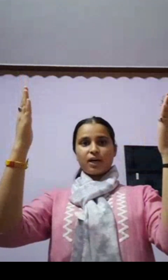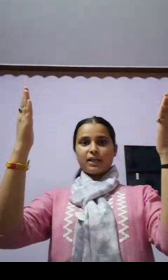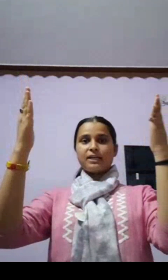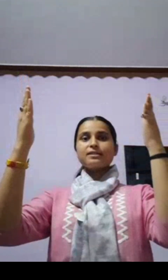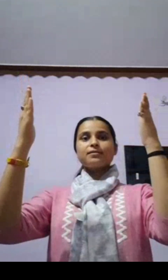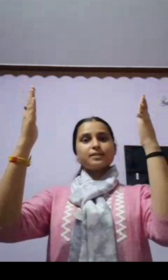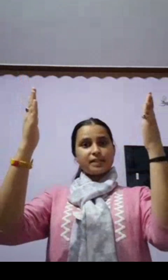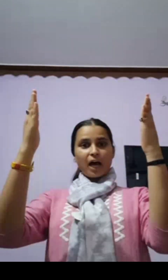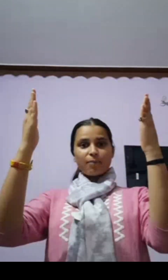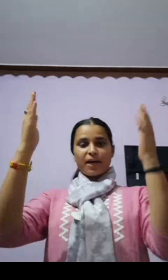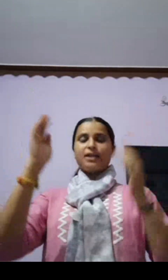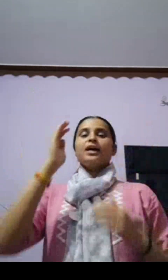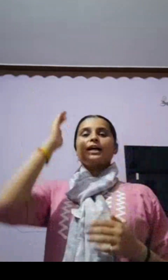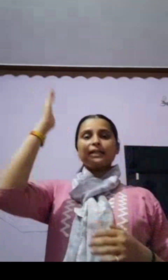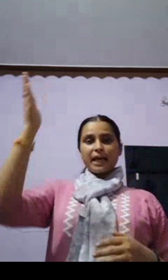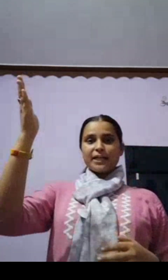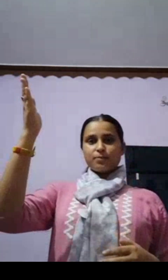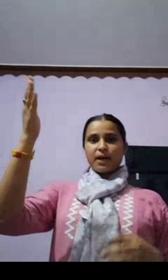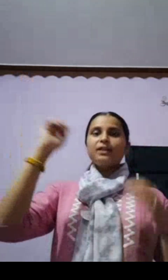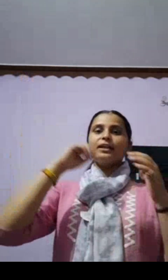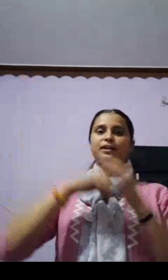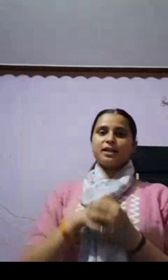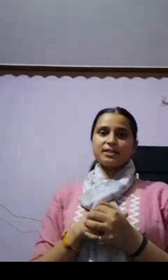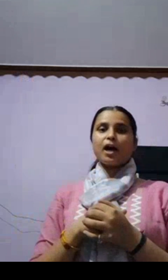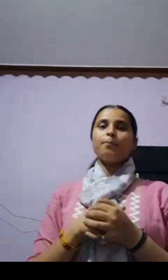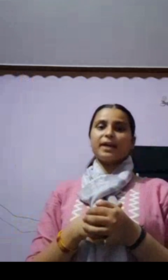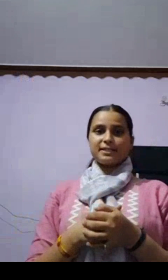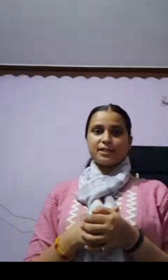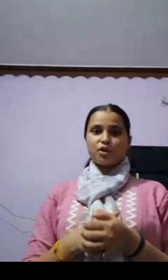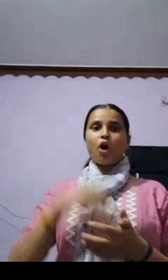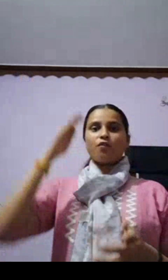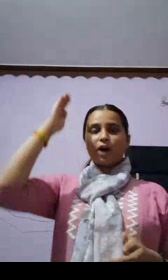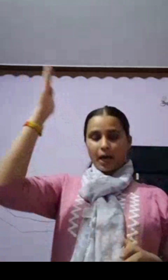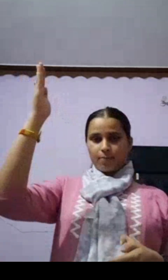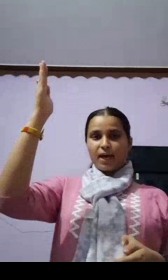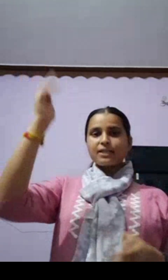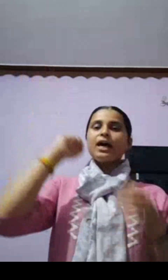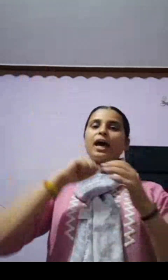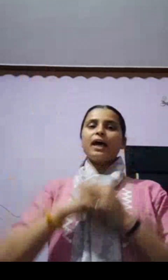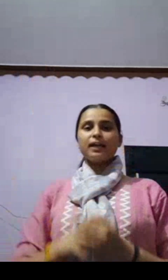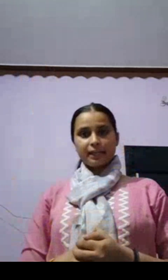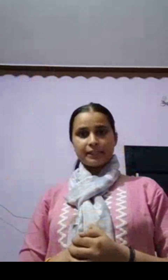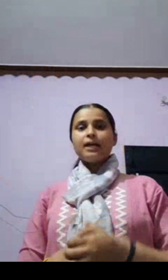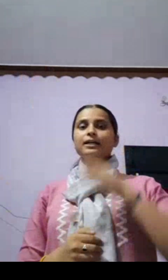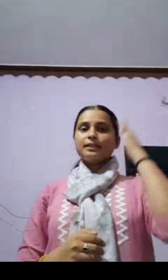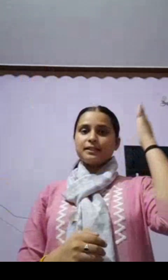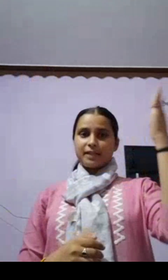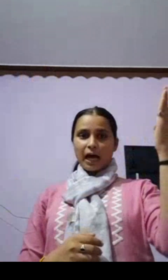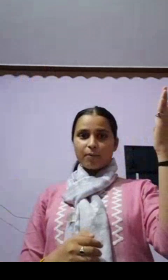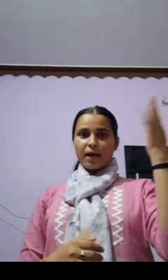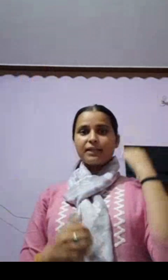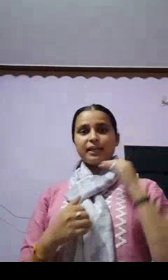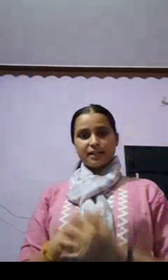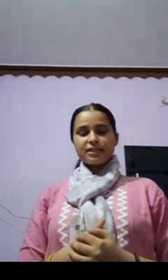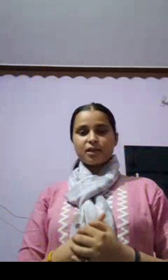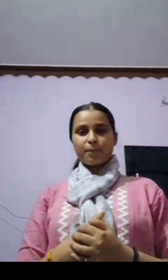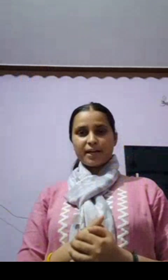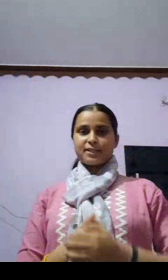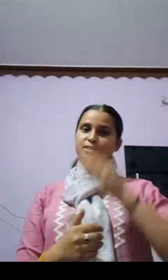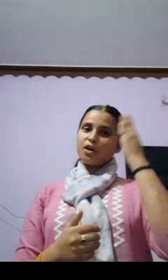is dark band. In light band there is a presence of I band and in the dark band there is a presence of